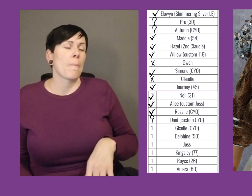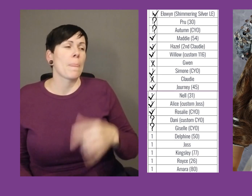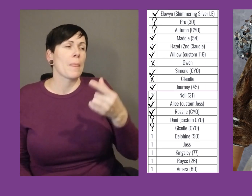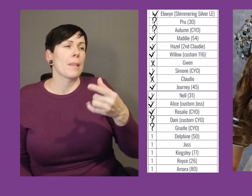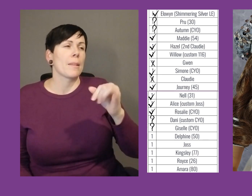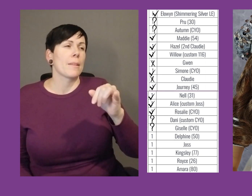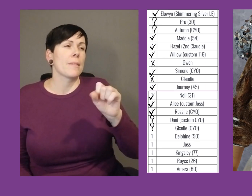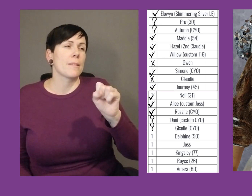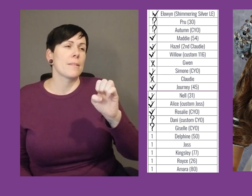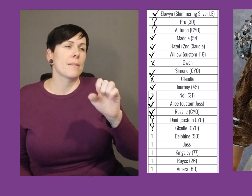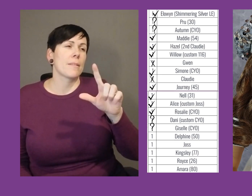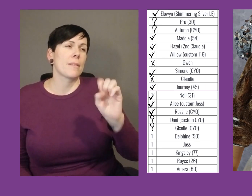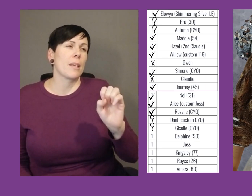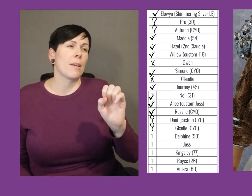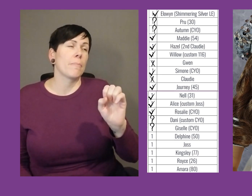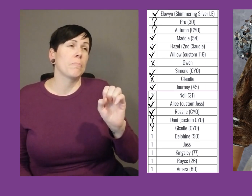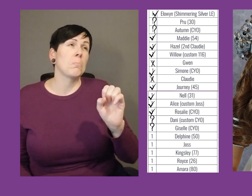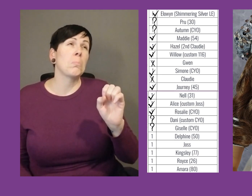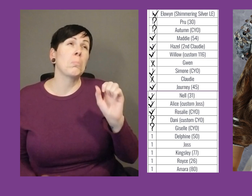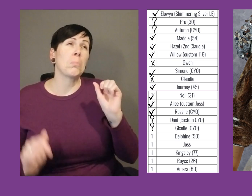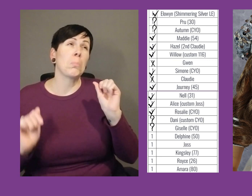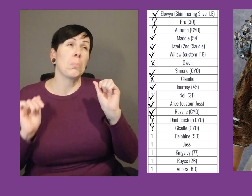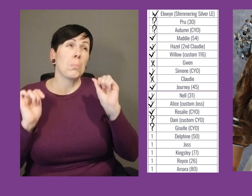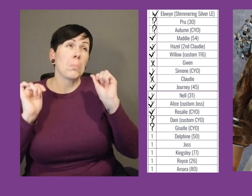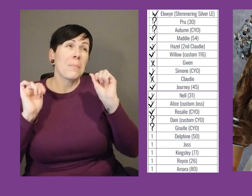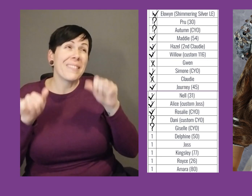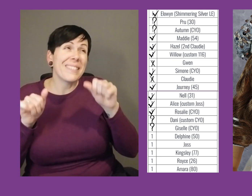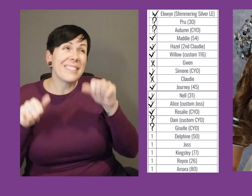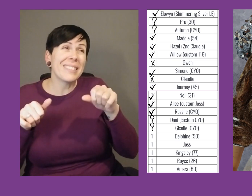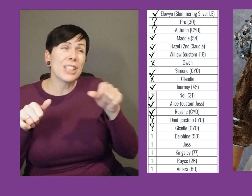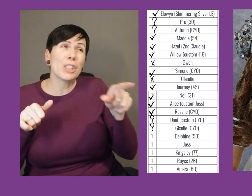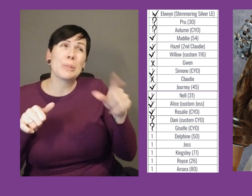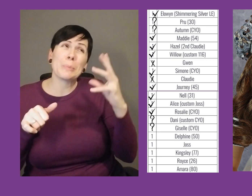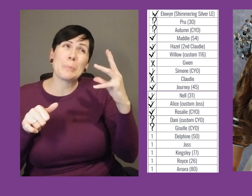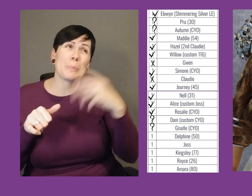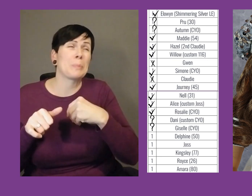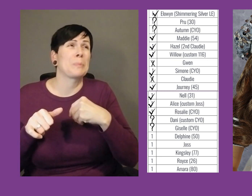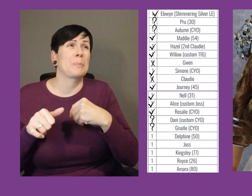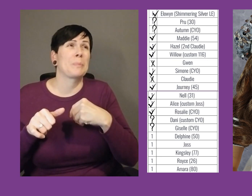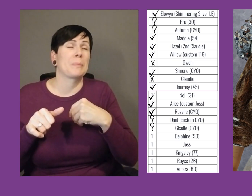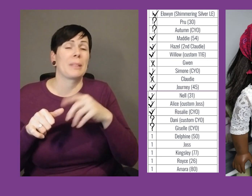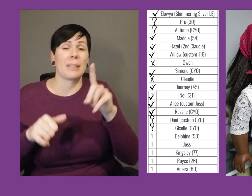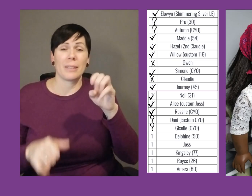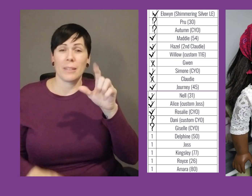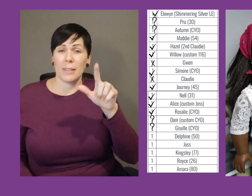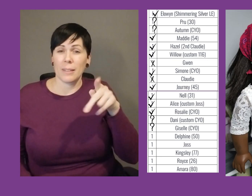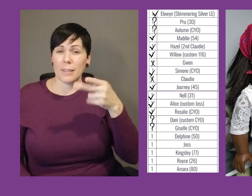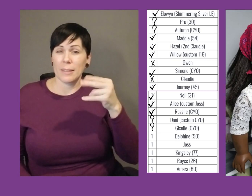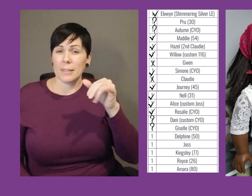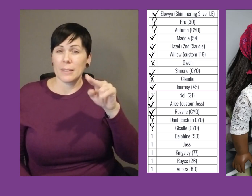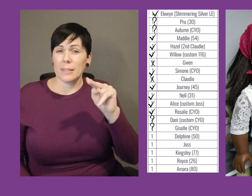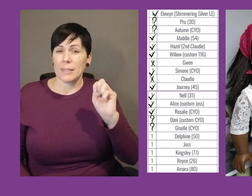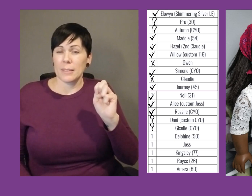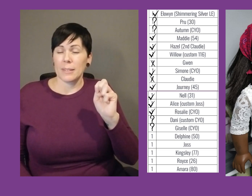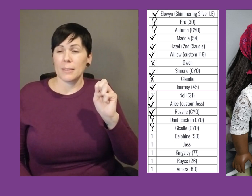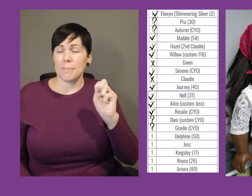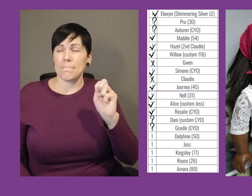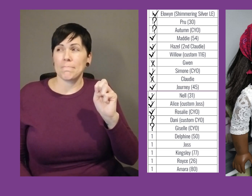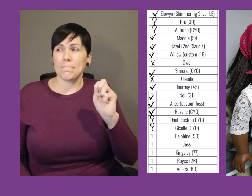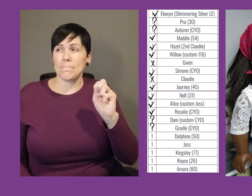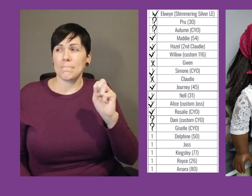possibly. She's a stunning CYO. I don't know. Delphine,